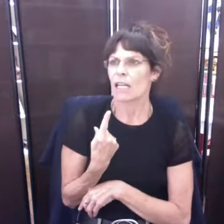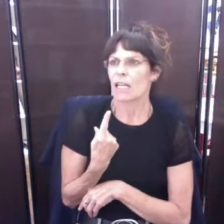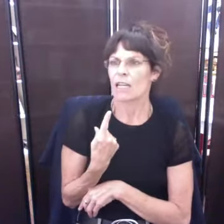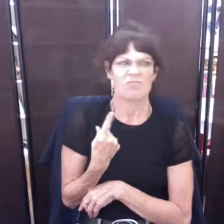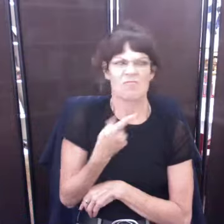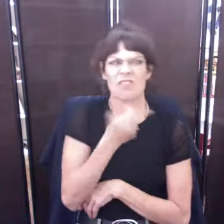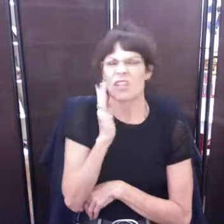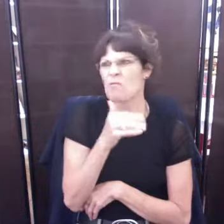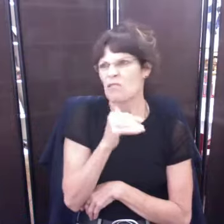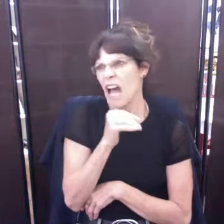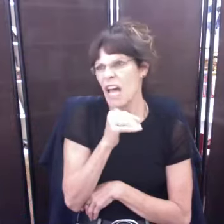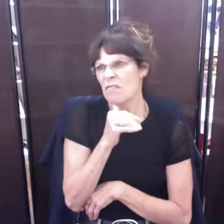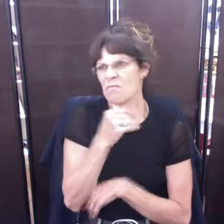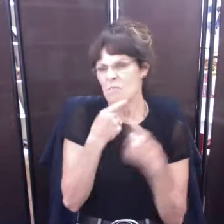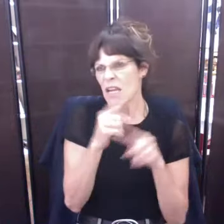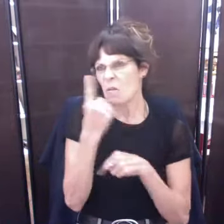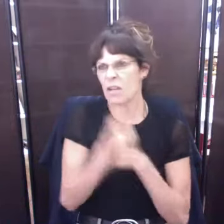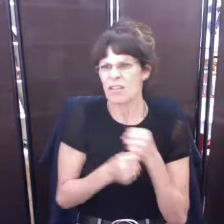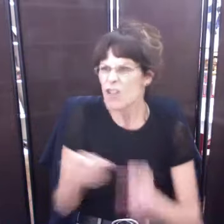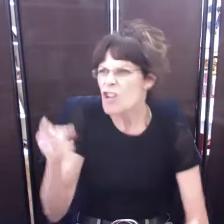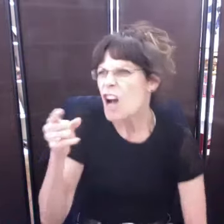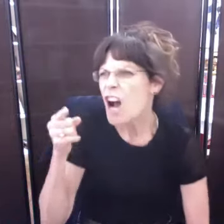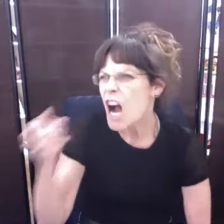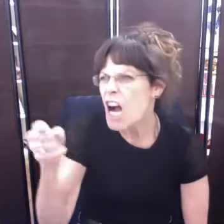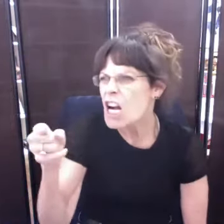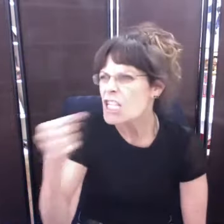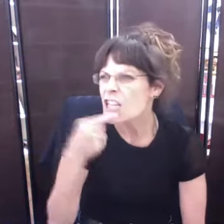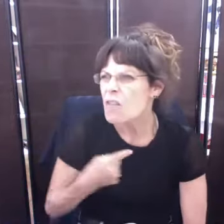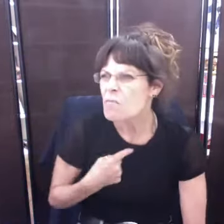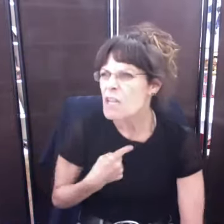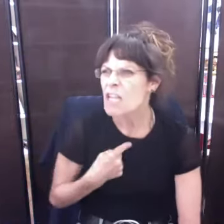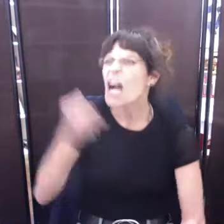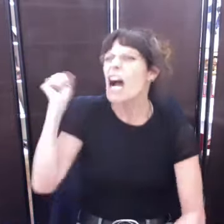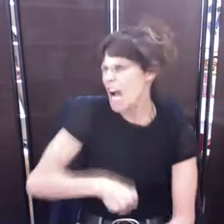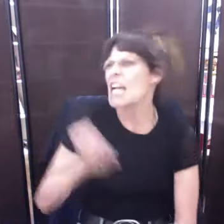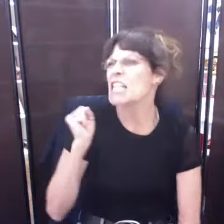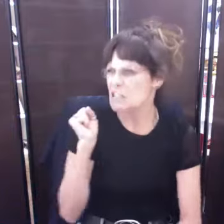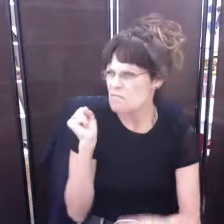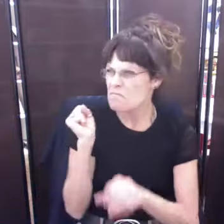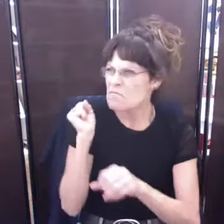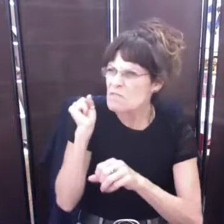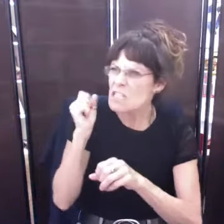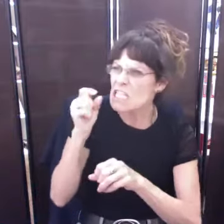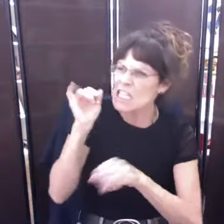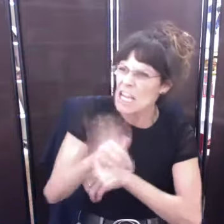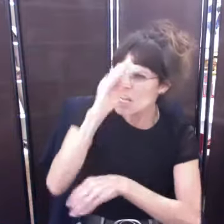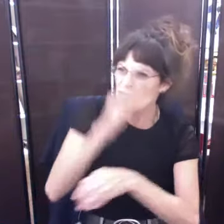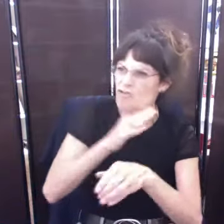And I thought, don't you tell me I won't make it a year. You want to talk about willpower? See, in my head, willpower